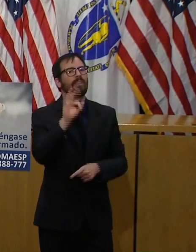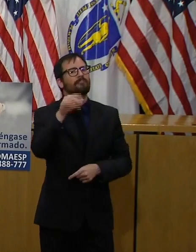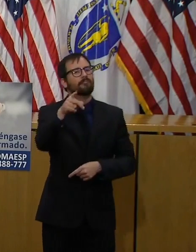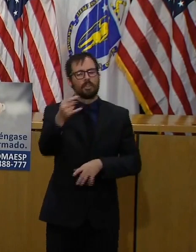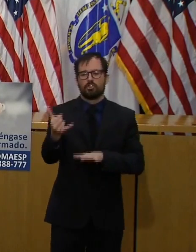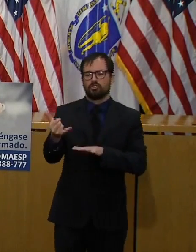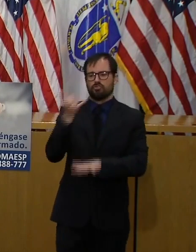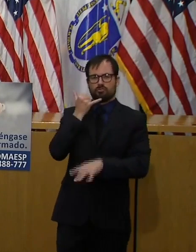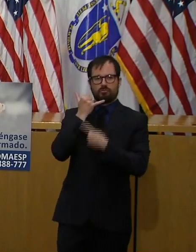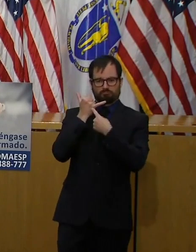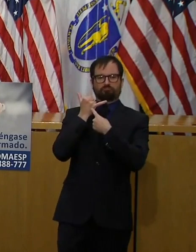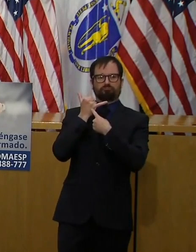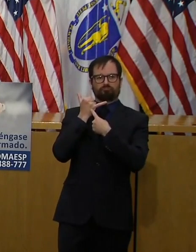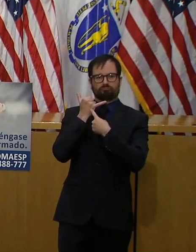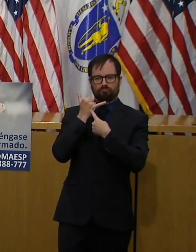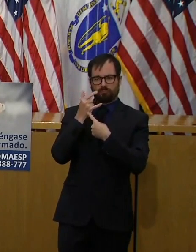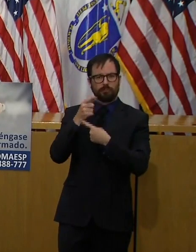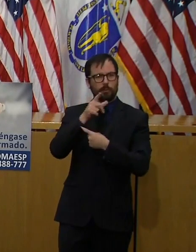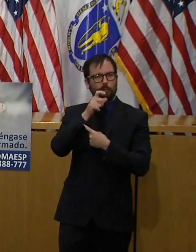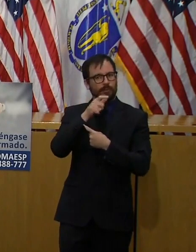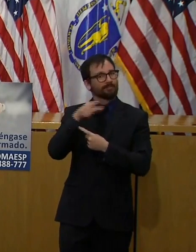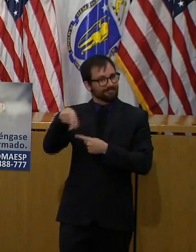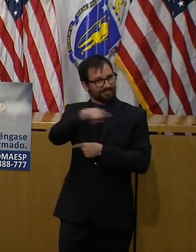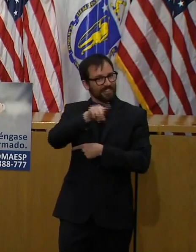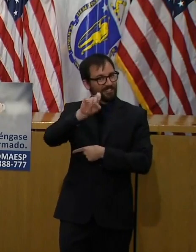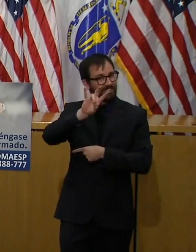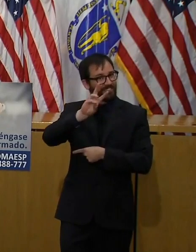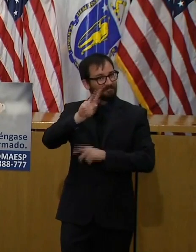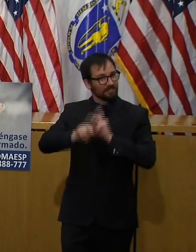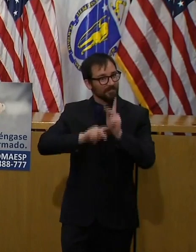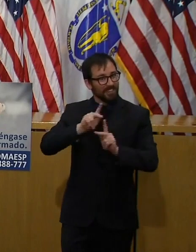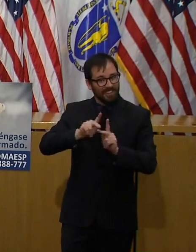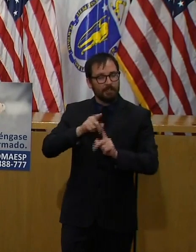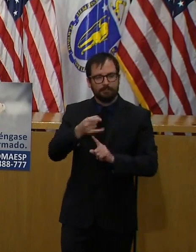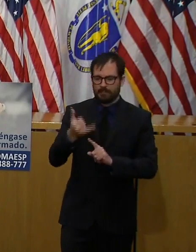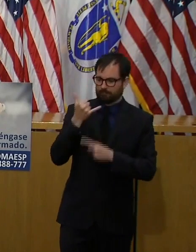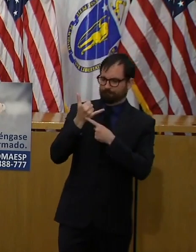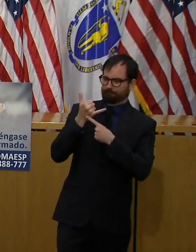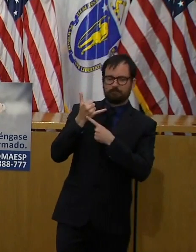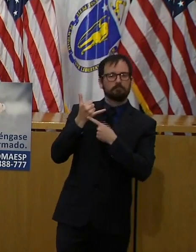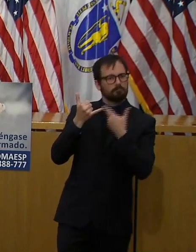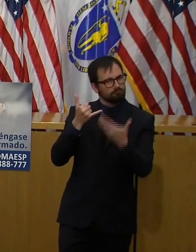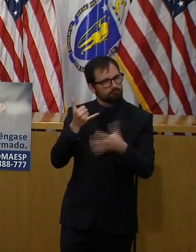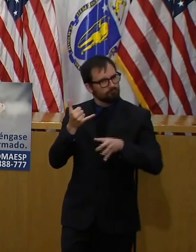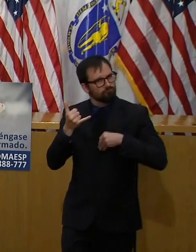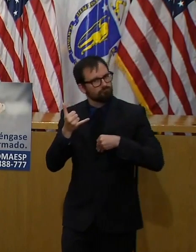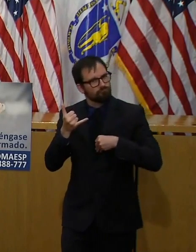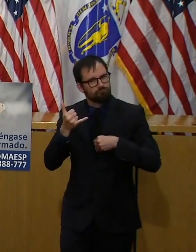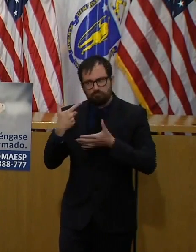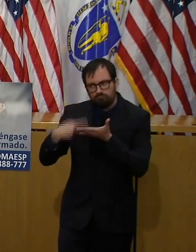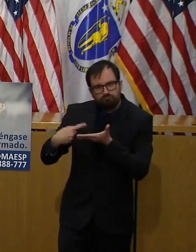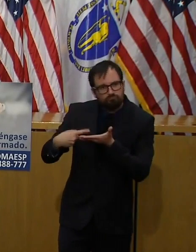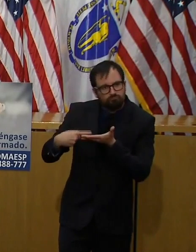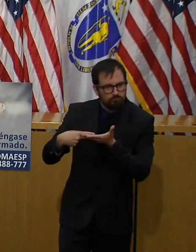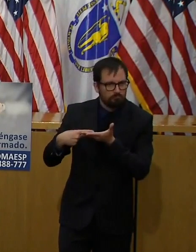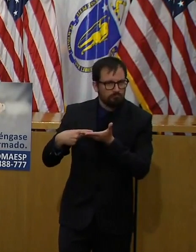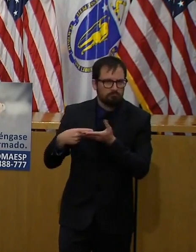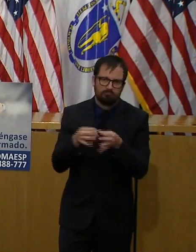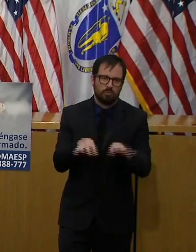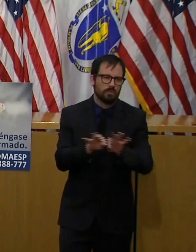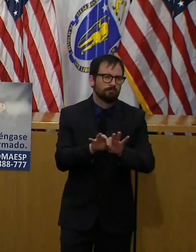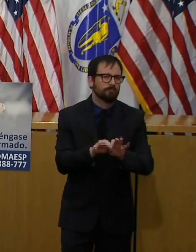we urge residents to take this call and provide the relevant information. A couple of minutes of your time and